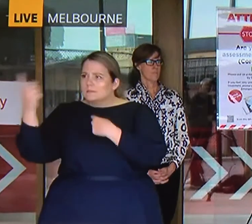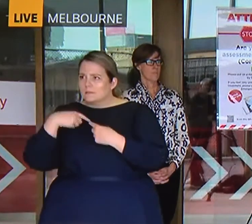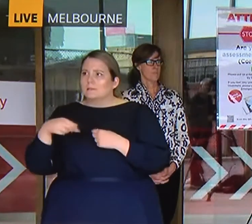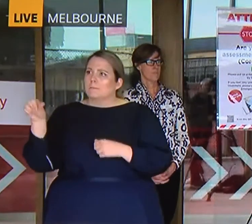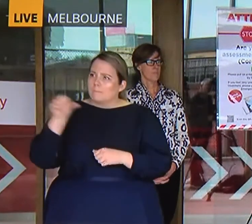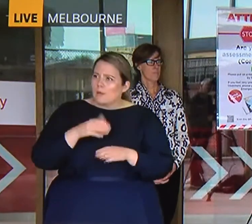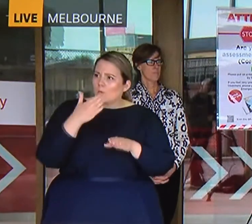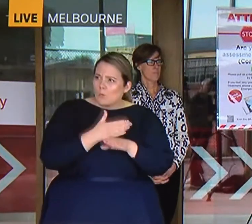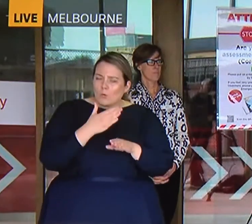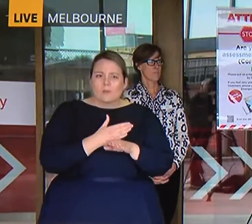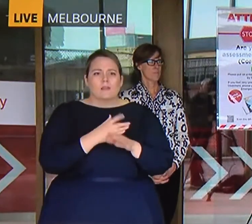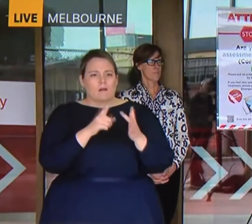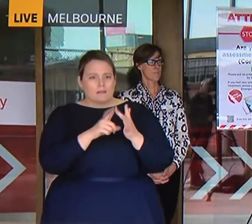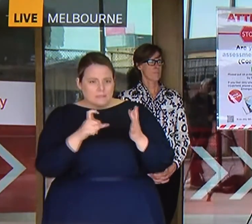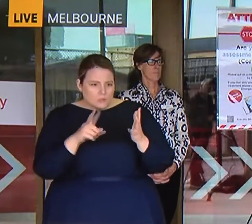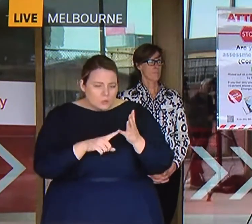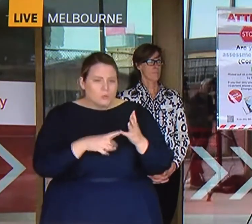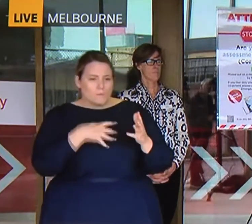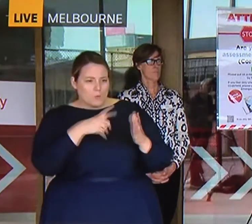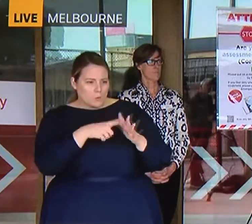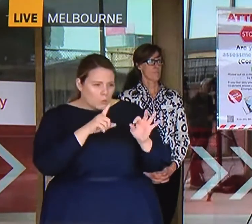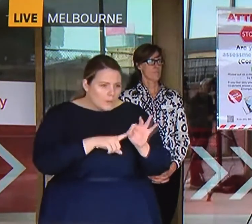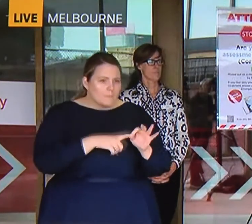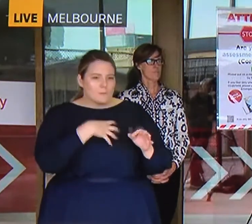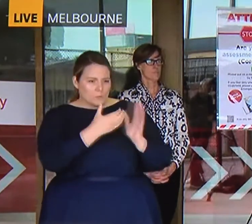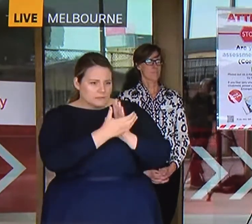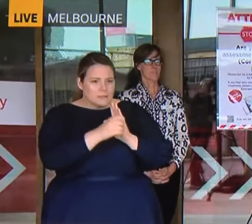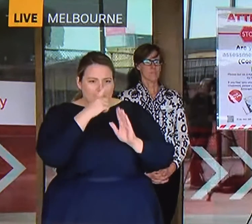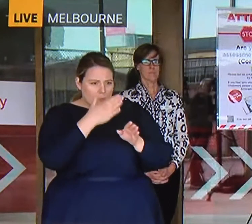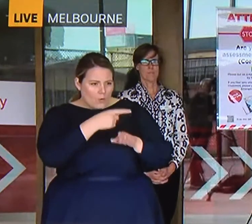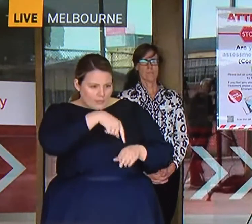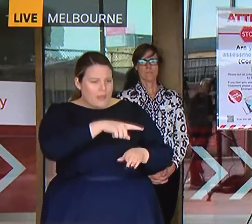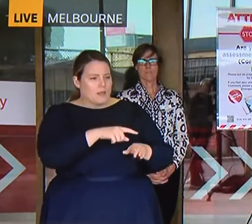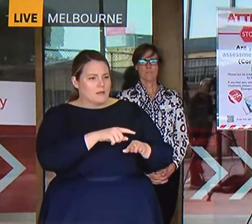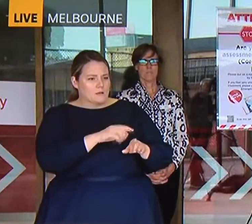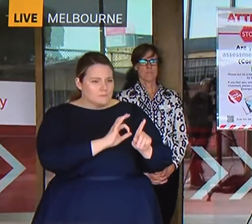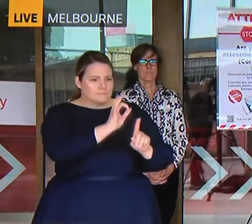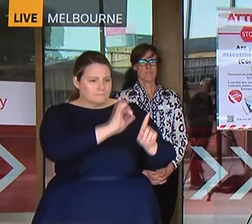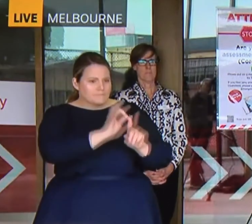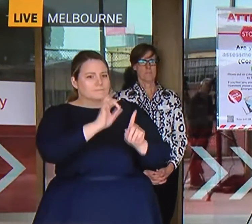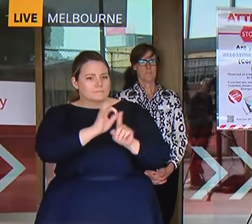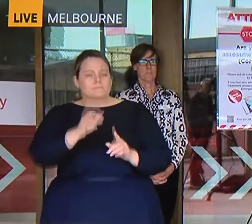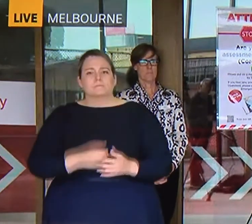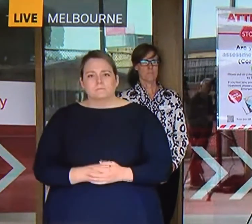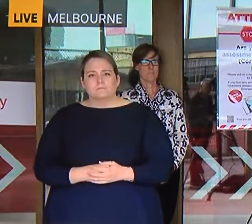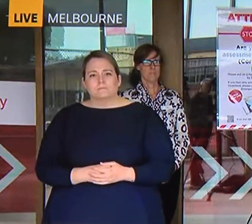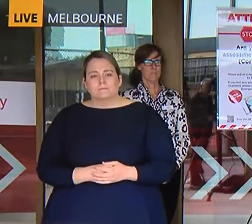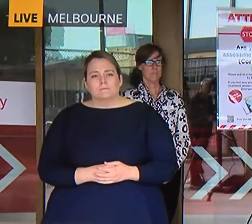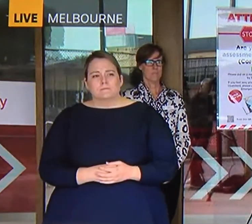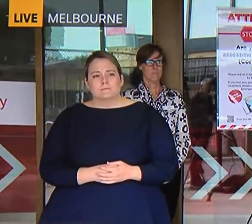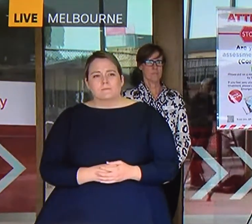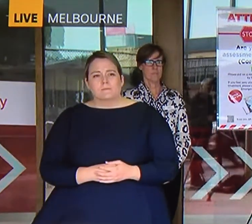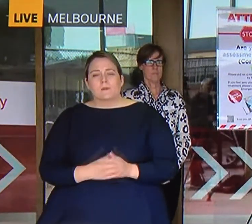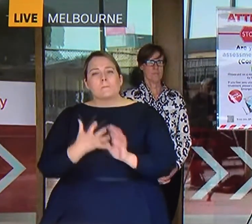and expanding the capacity of our ICUs is also about increasing the capacity whilst we